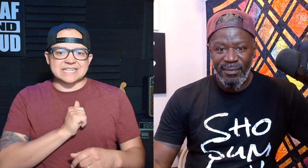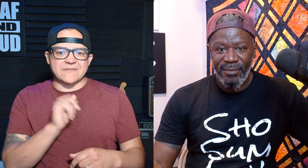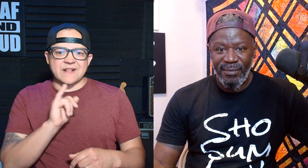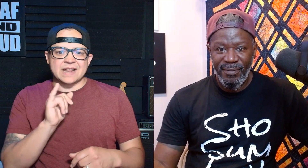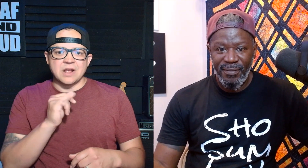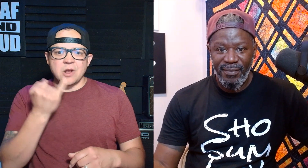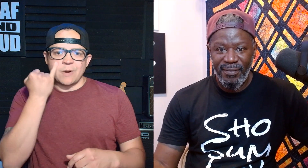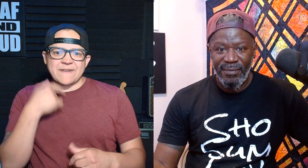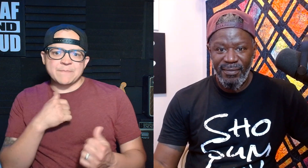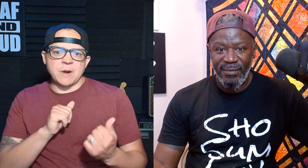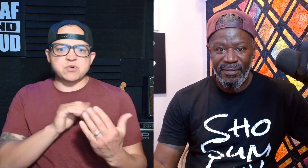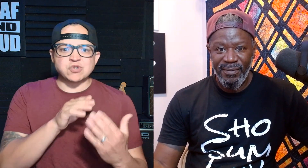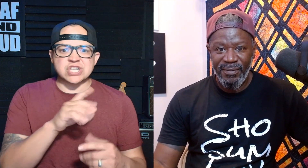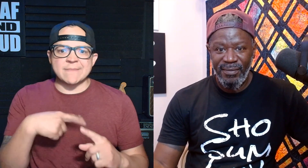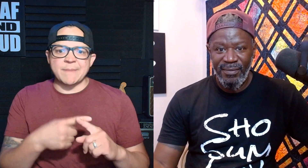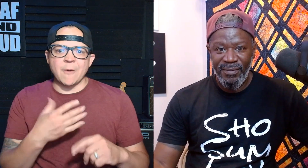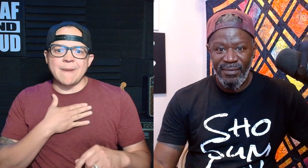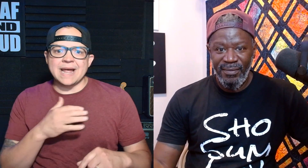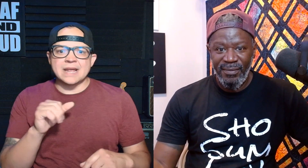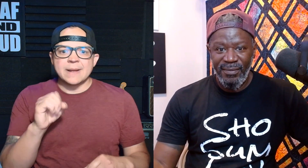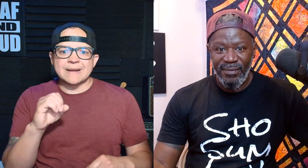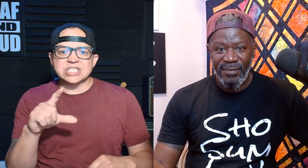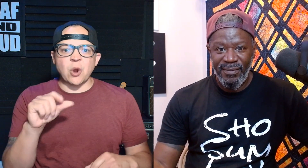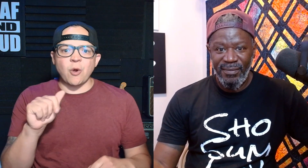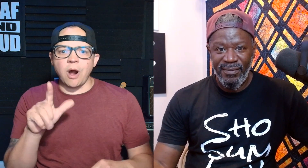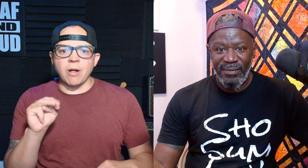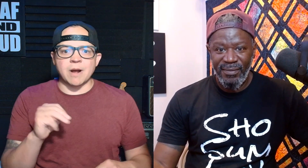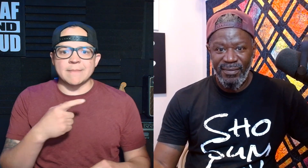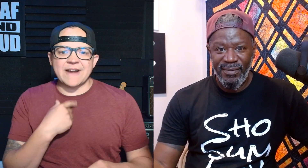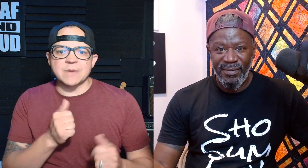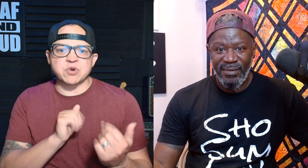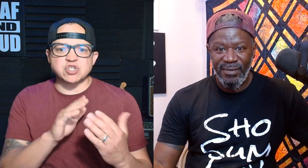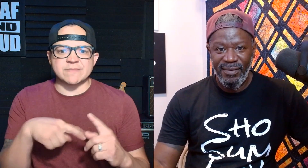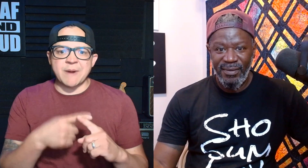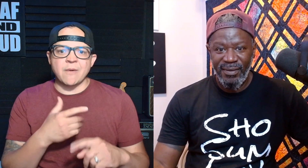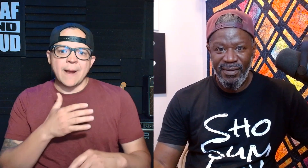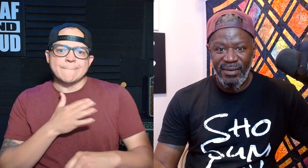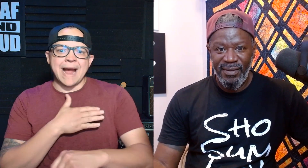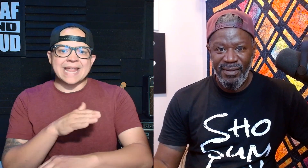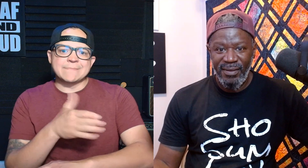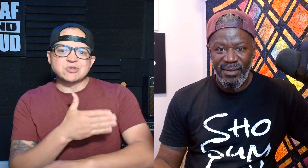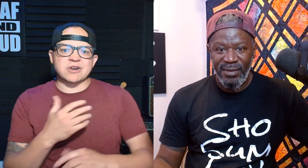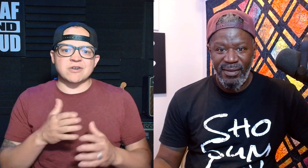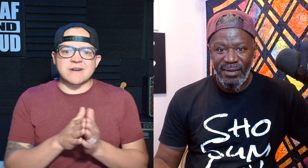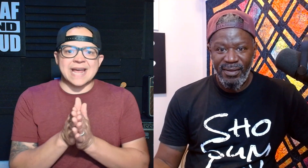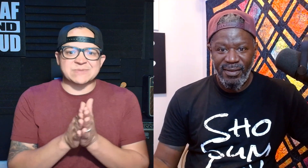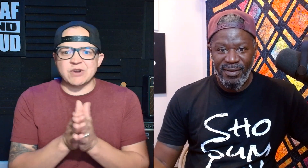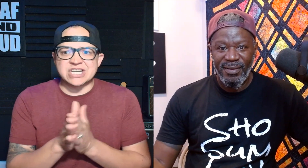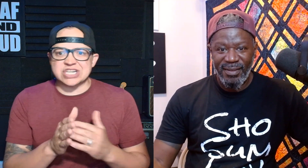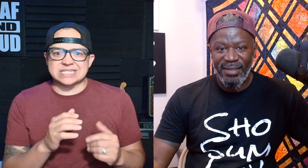to myself, like, if I approach them about my solo album, if I approach them about my